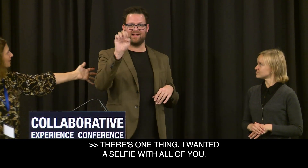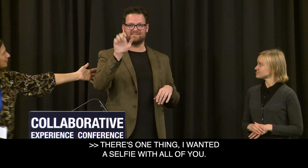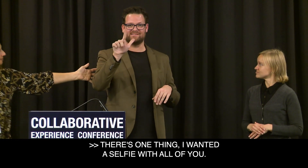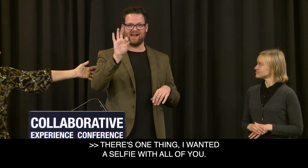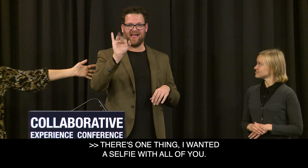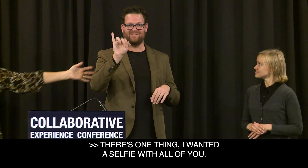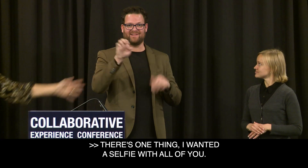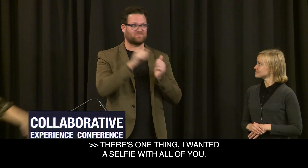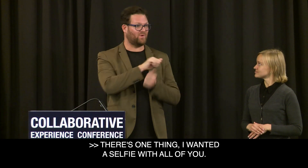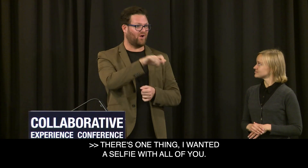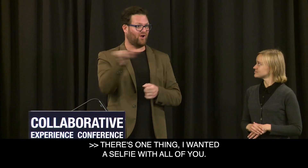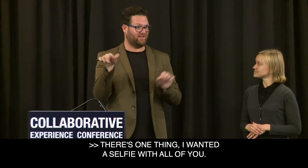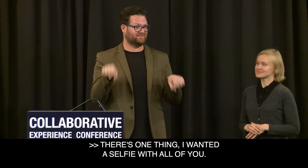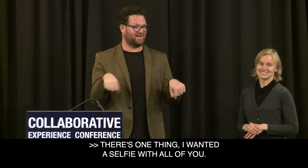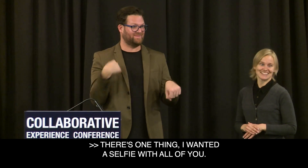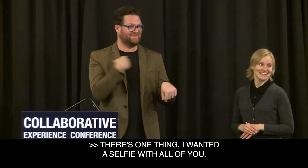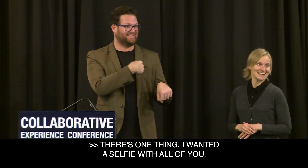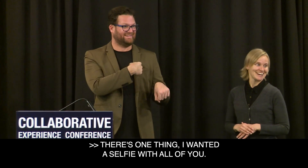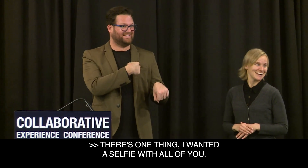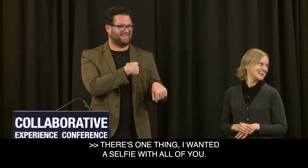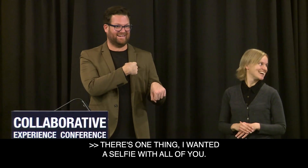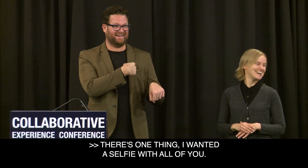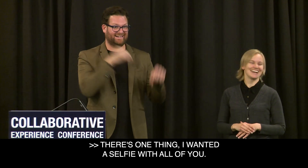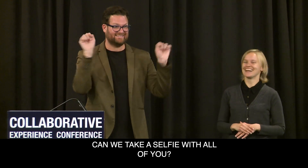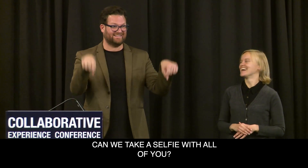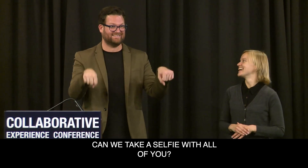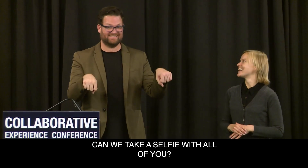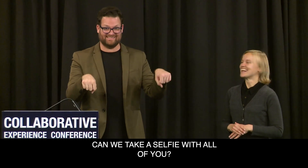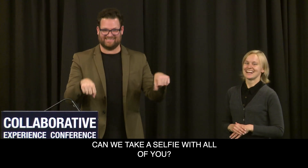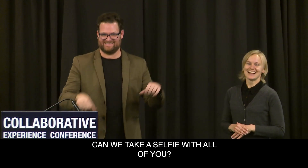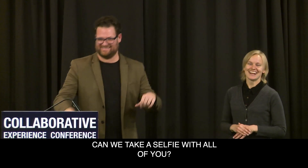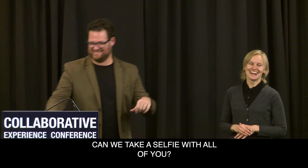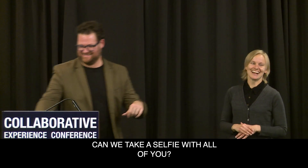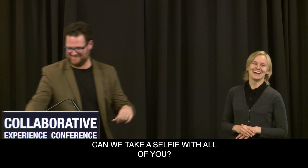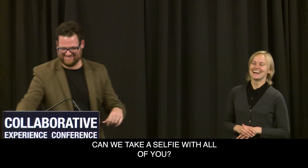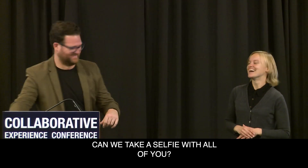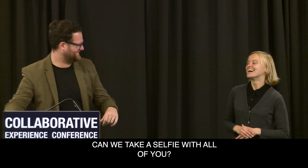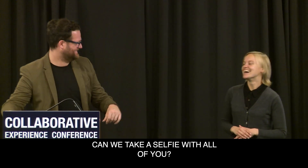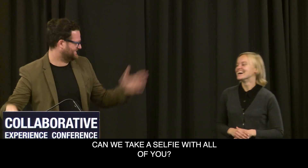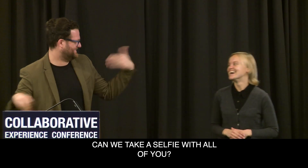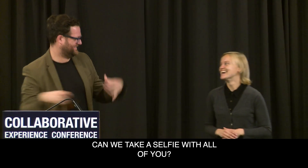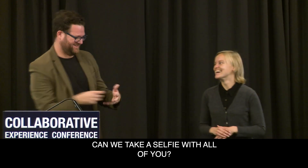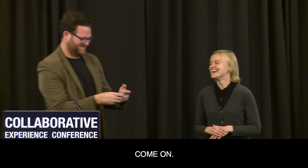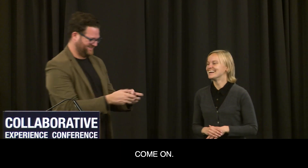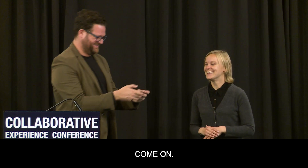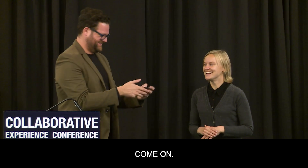There's one thing that I wanted a selfie with all of you. Can we take a selfie with all of you? Come on.